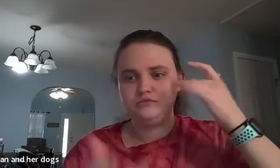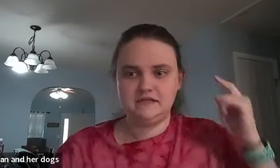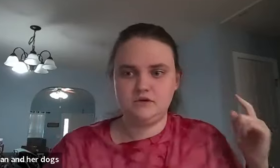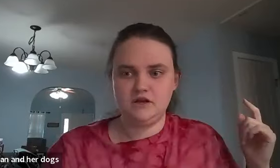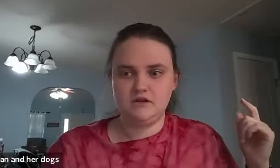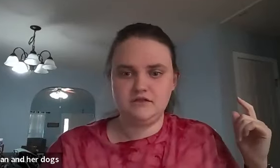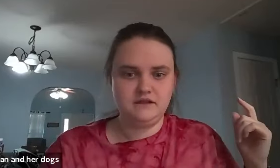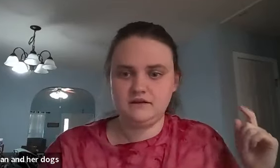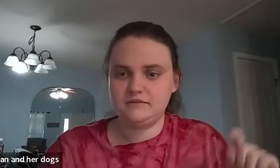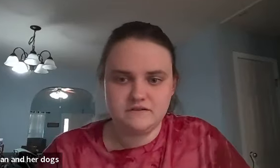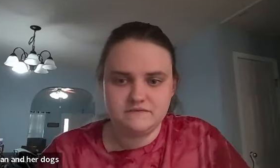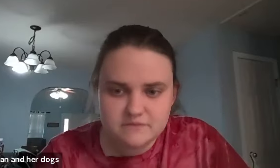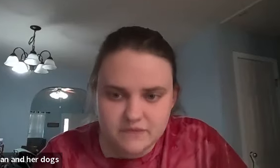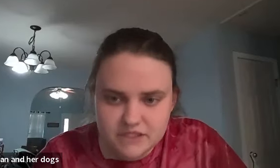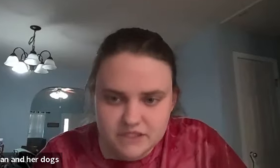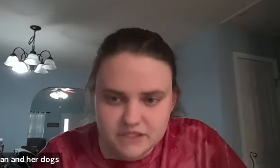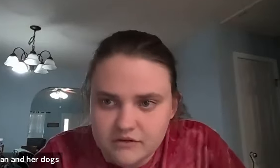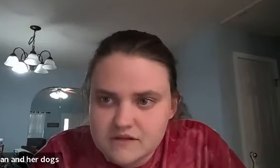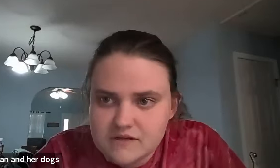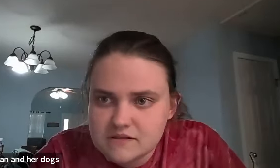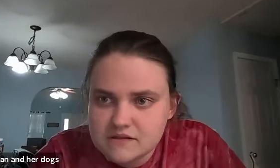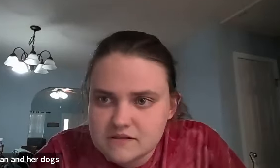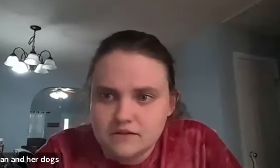thinking? I'm gonna try to fix my chat while y'all do this.